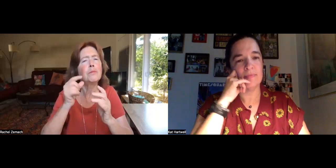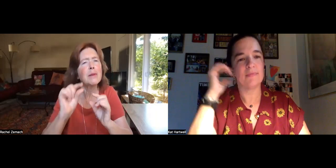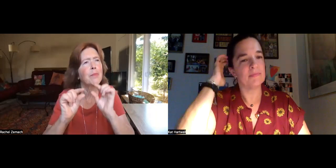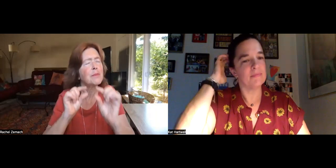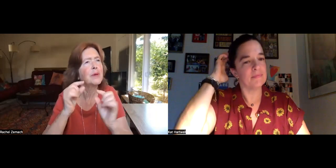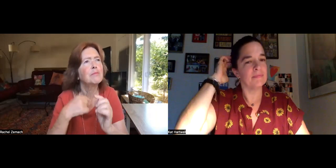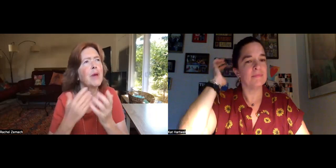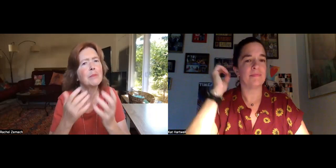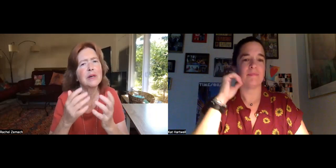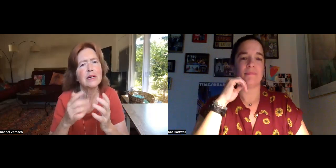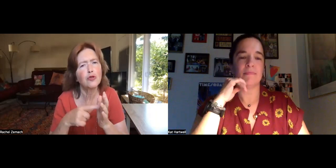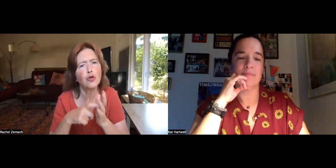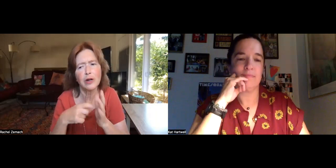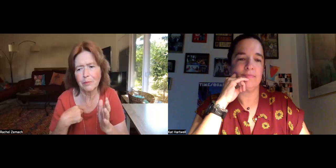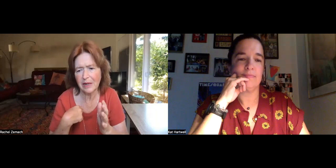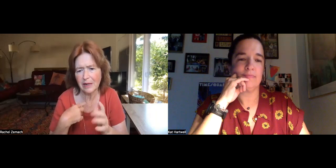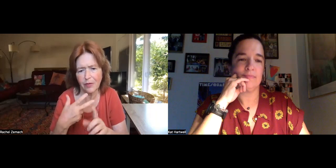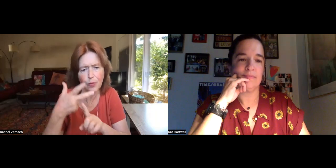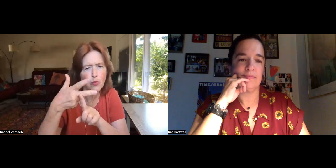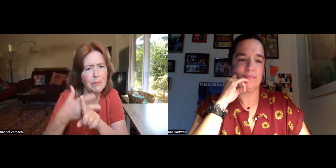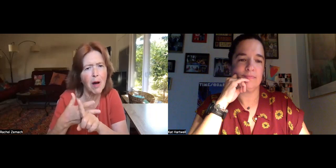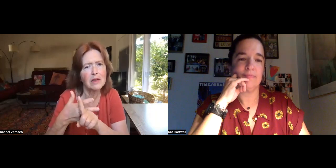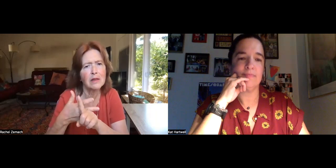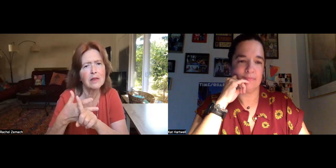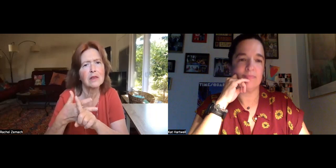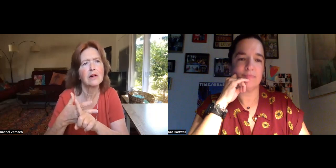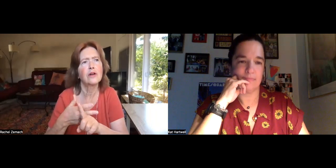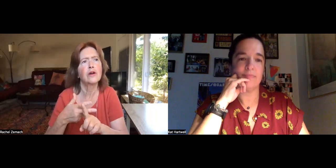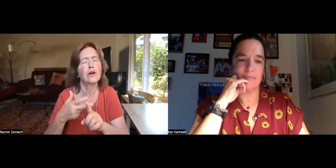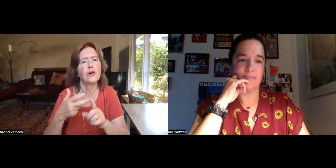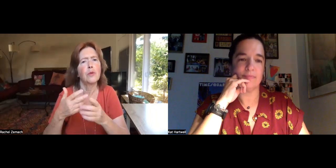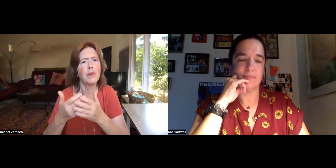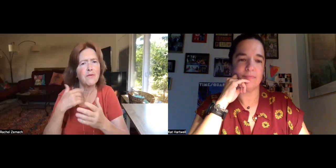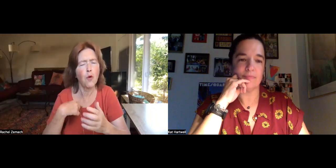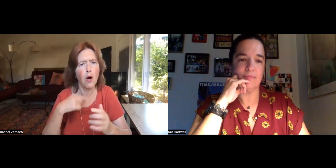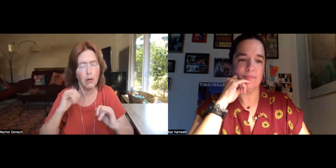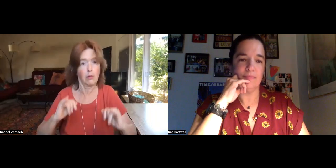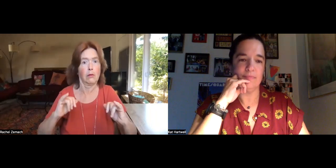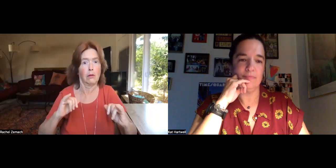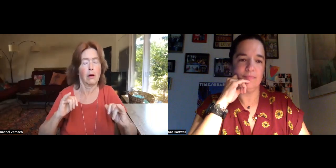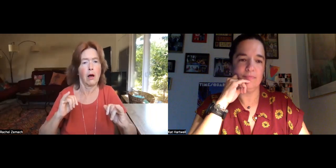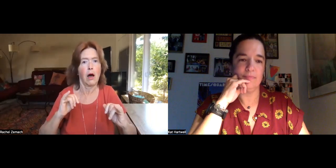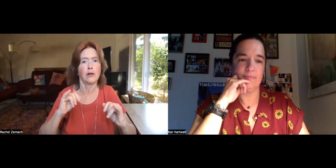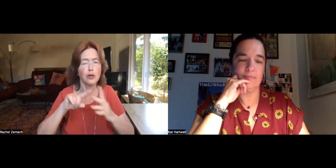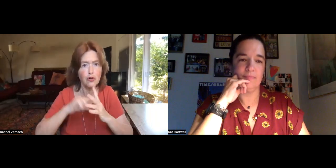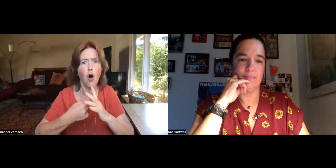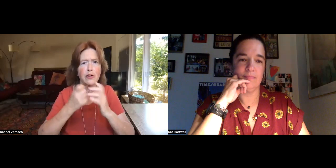bit by bit, maybe it took me 3 months before I started to